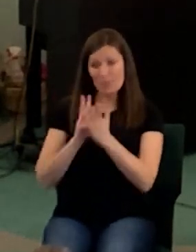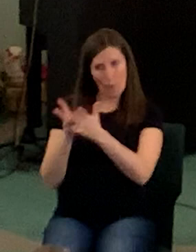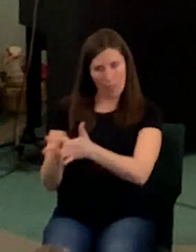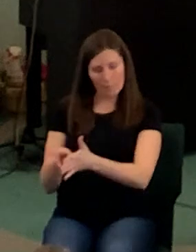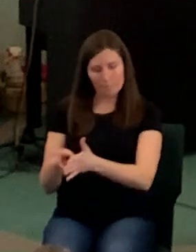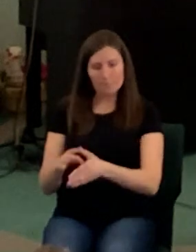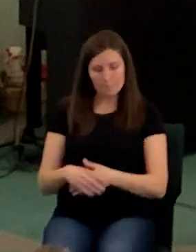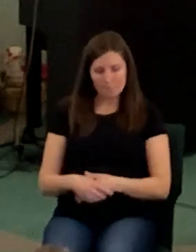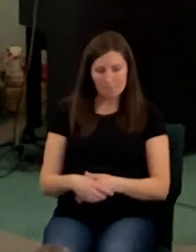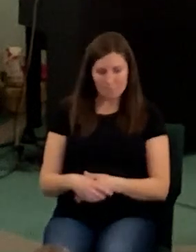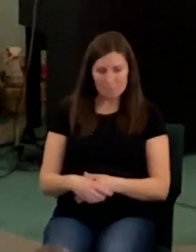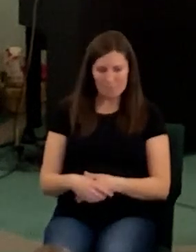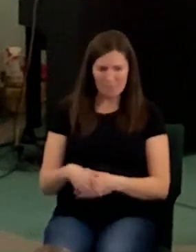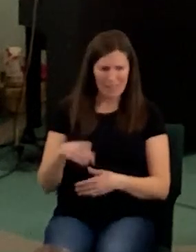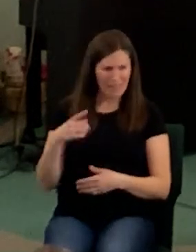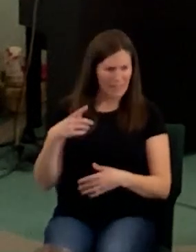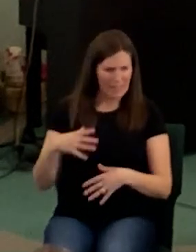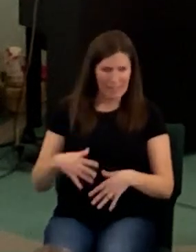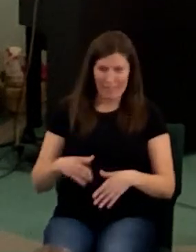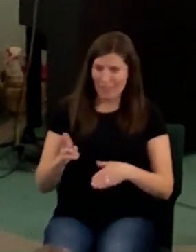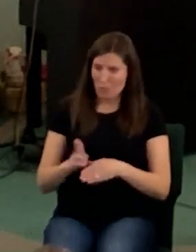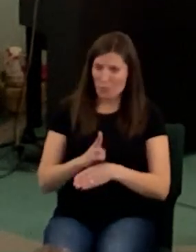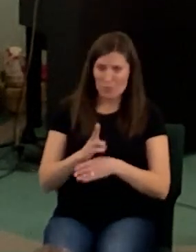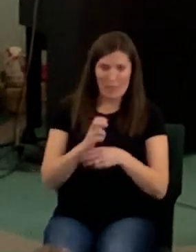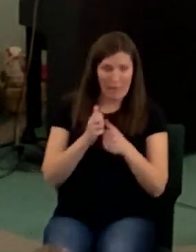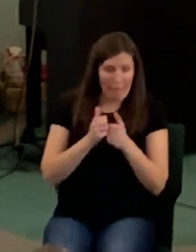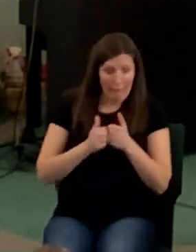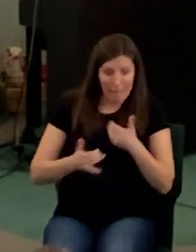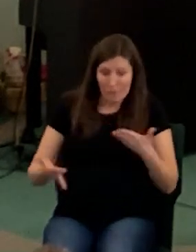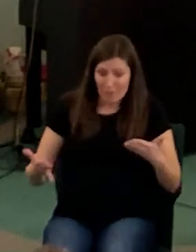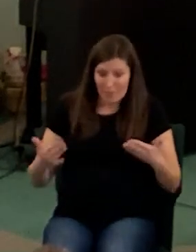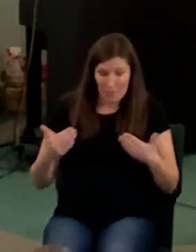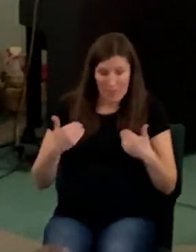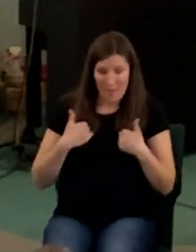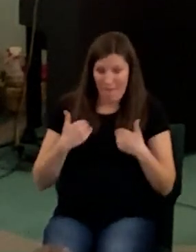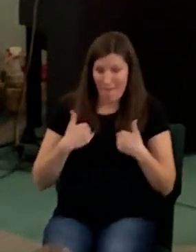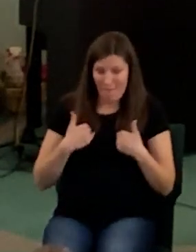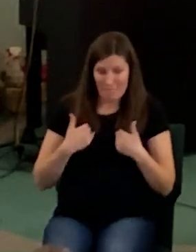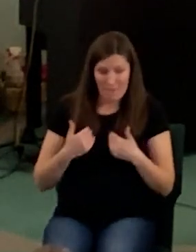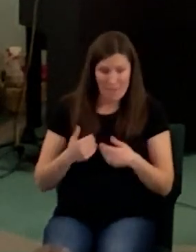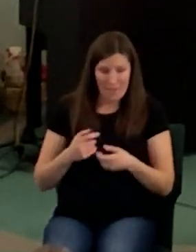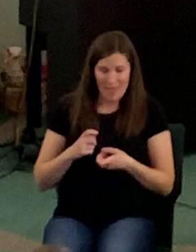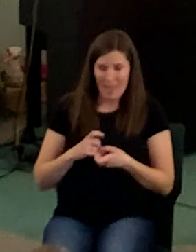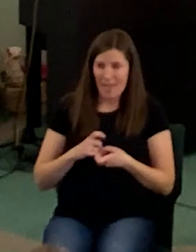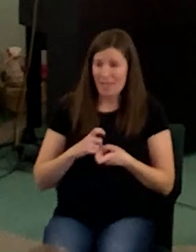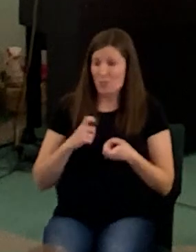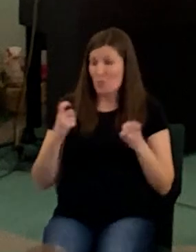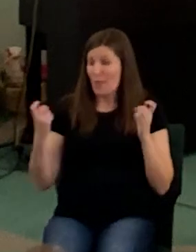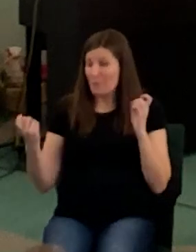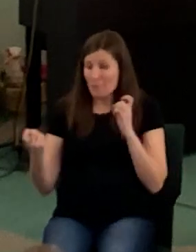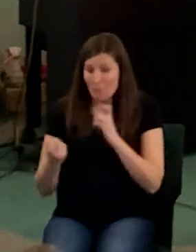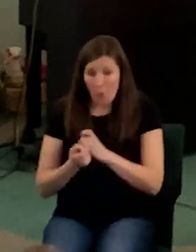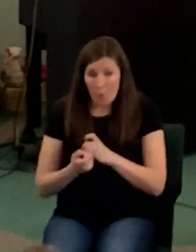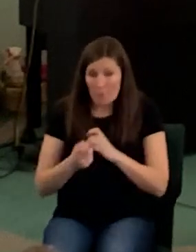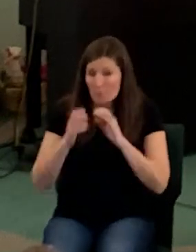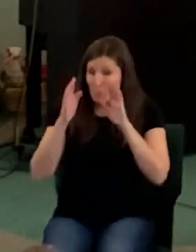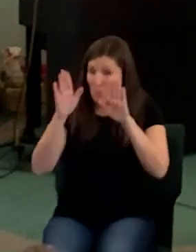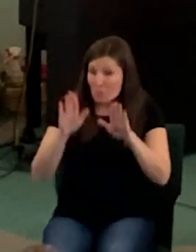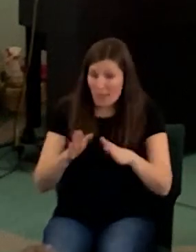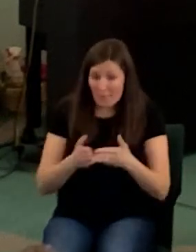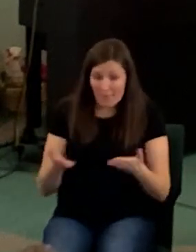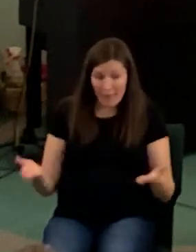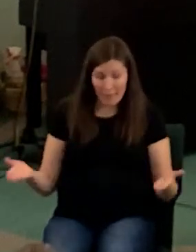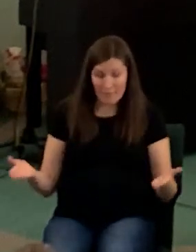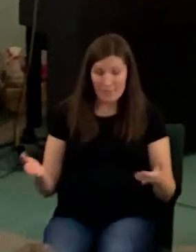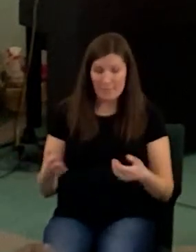disabilities, he'll take our inabilities, and he will transform them. He can do great things for us when